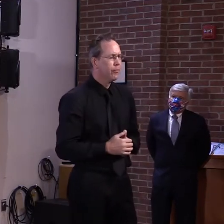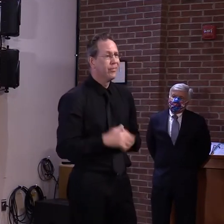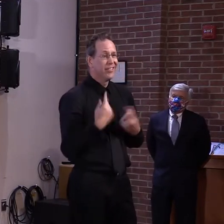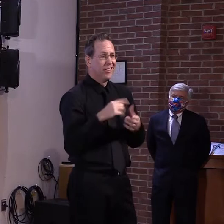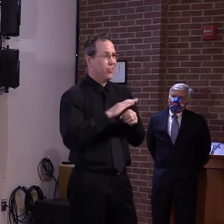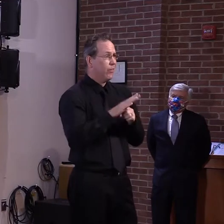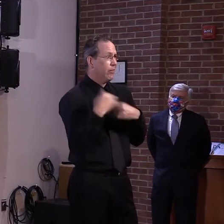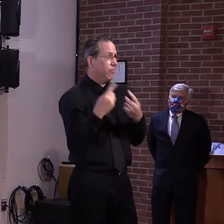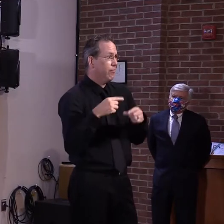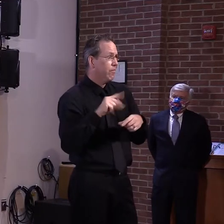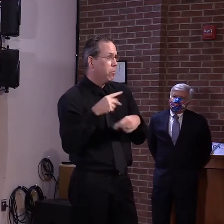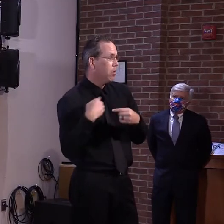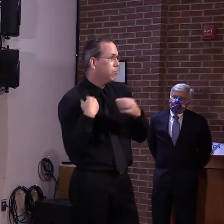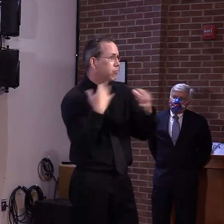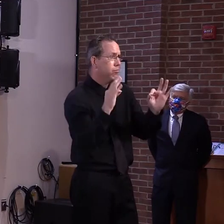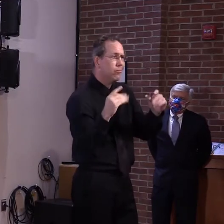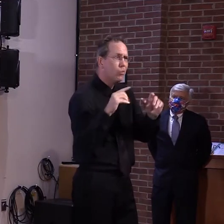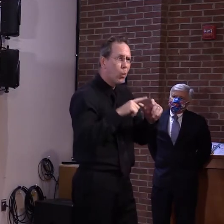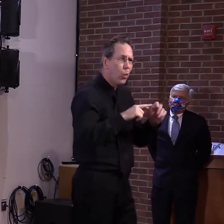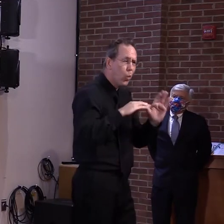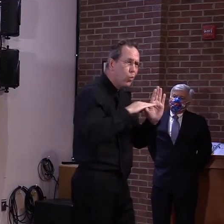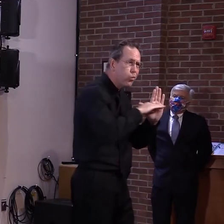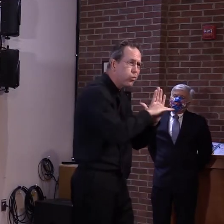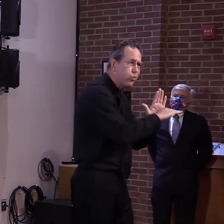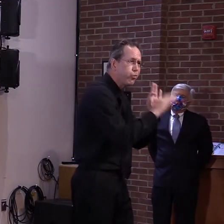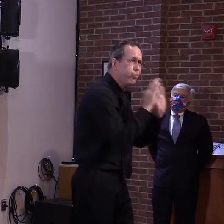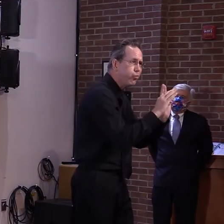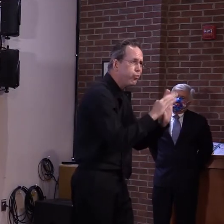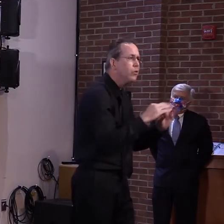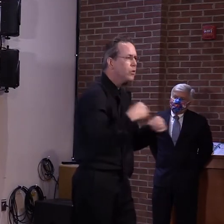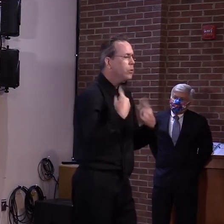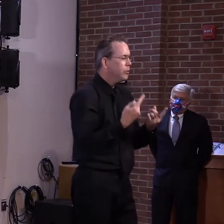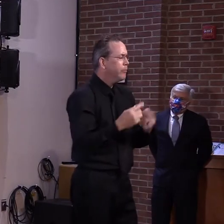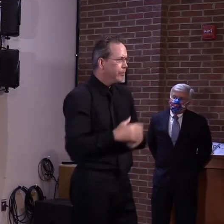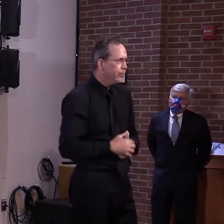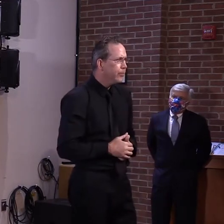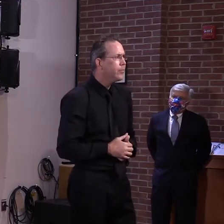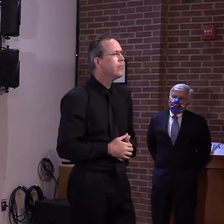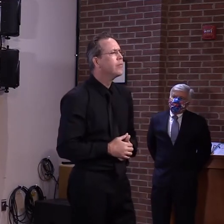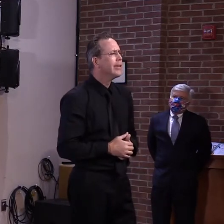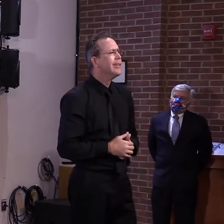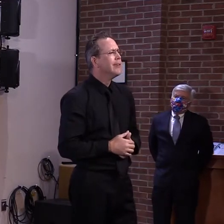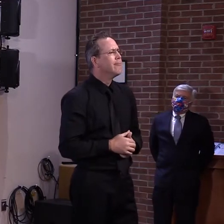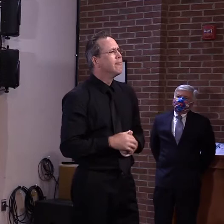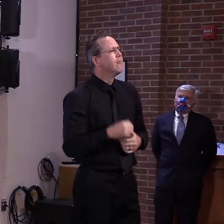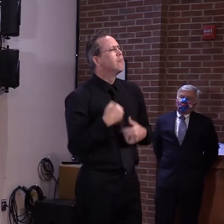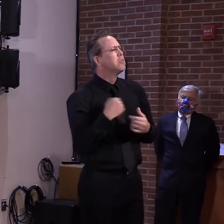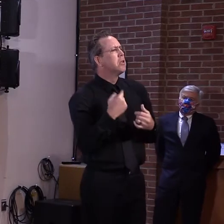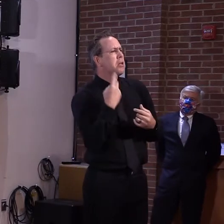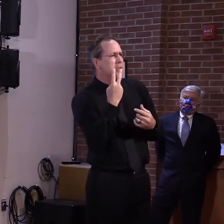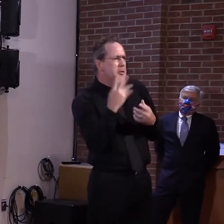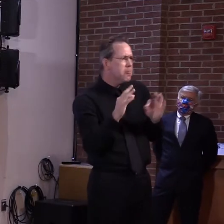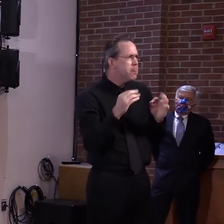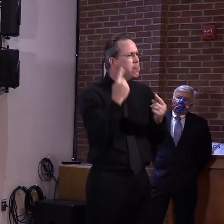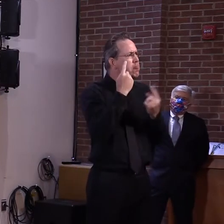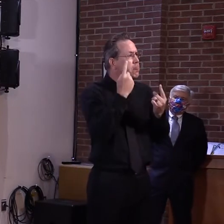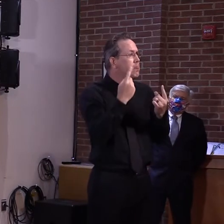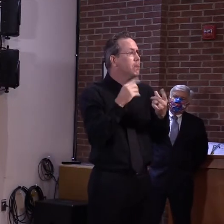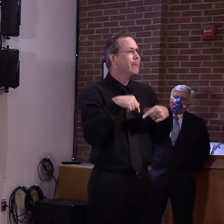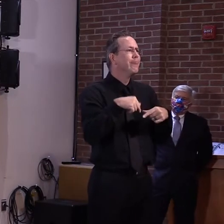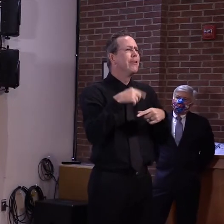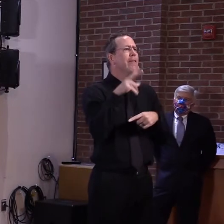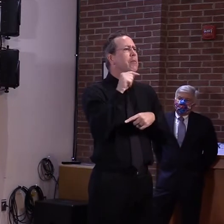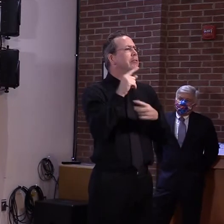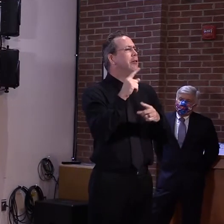per capita in the country and the lowest positivity rate as well. So still the top on all of those metrics, which is